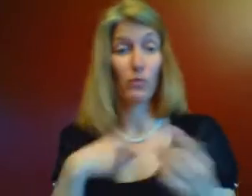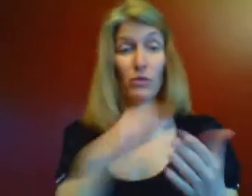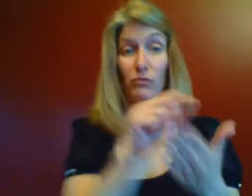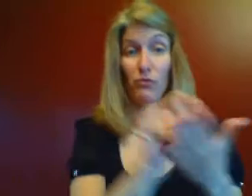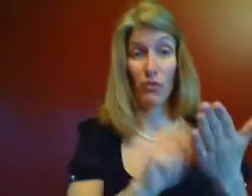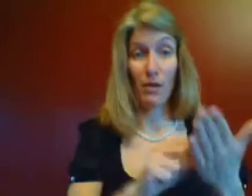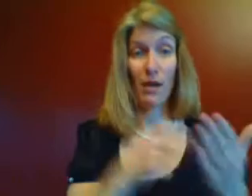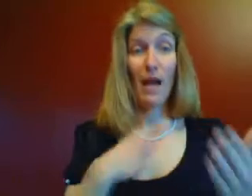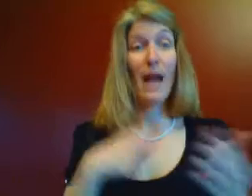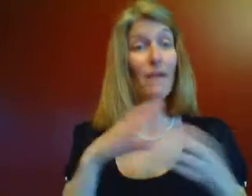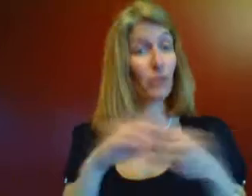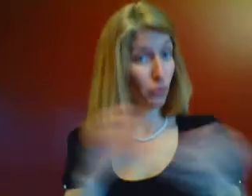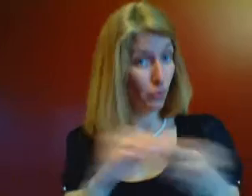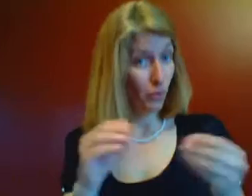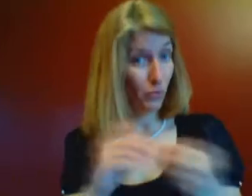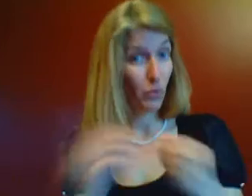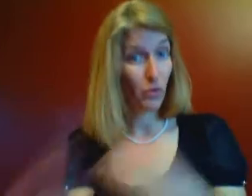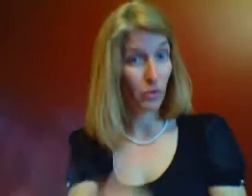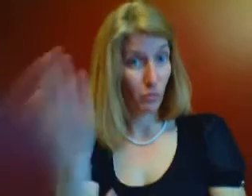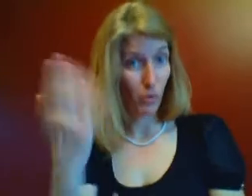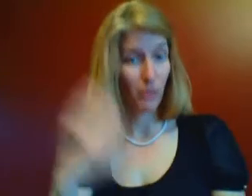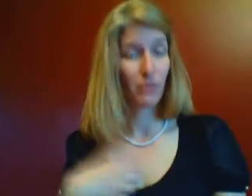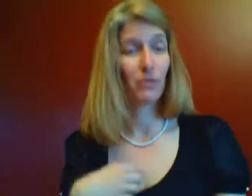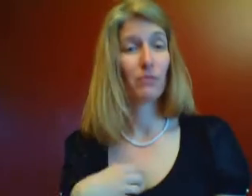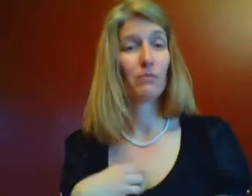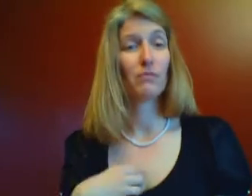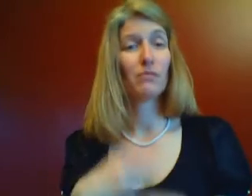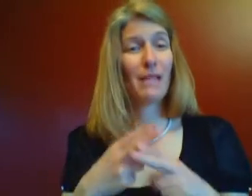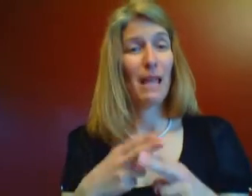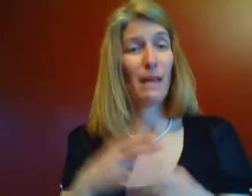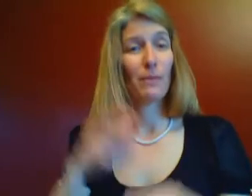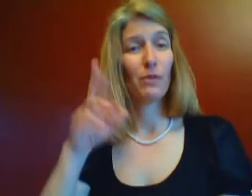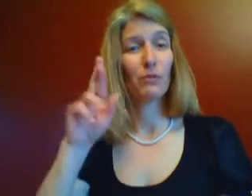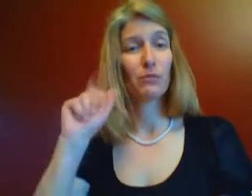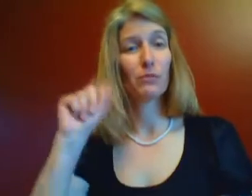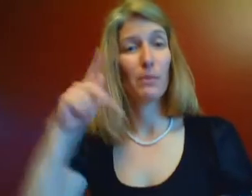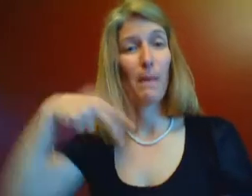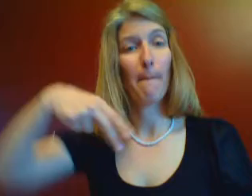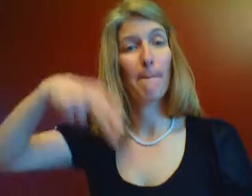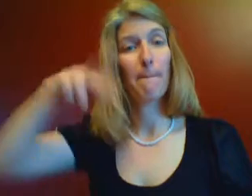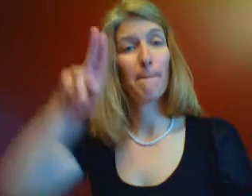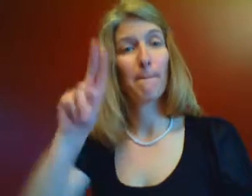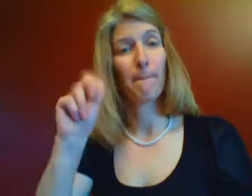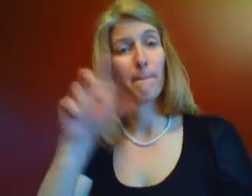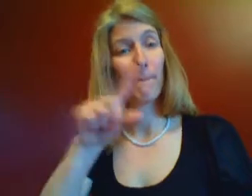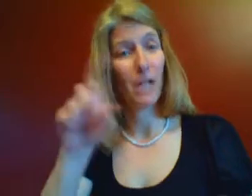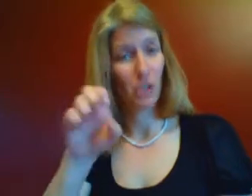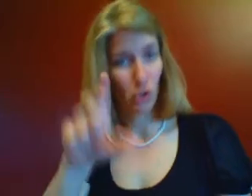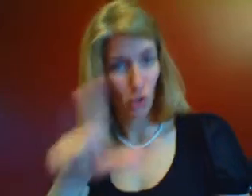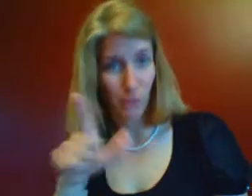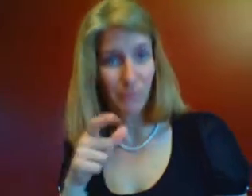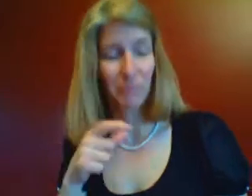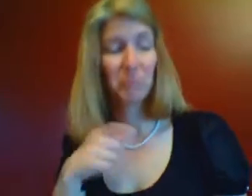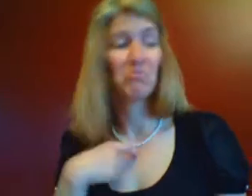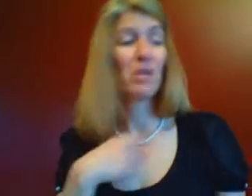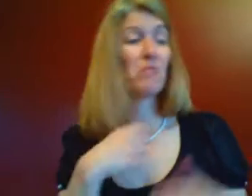a story for you this morning. It's called Rapunzel. How many of you have heard this story before? So some of you have, and some of you haven't. That's